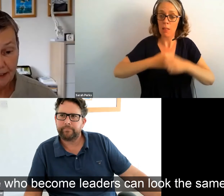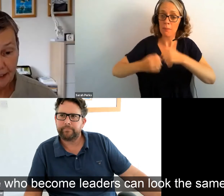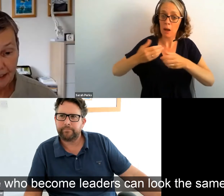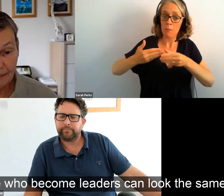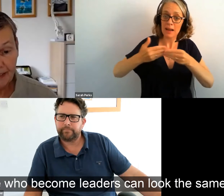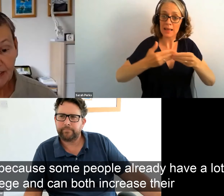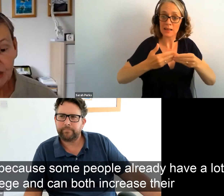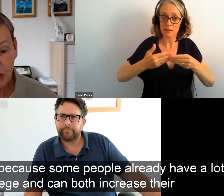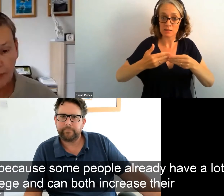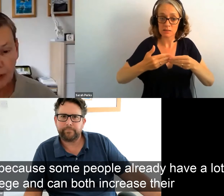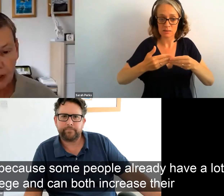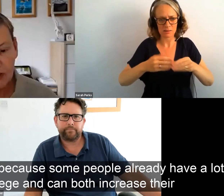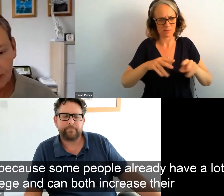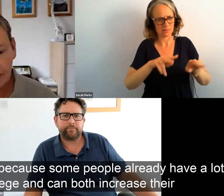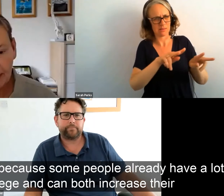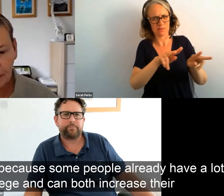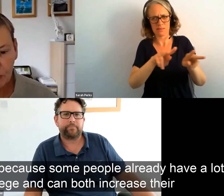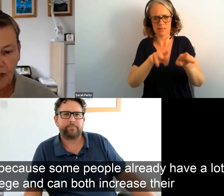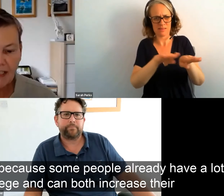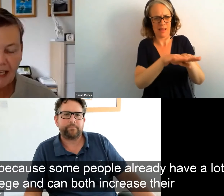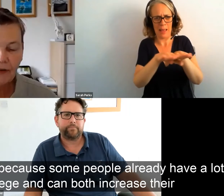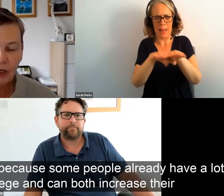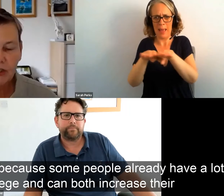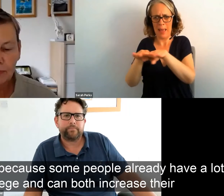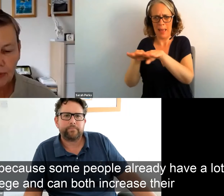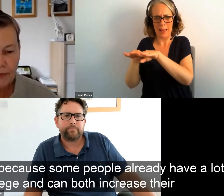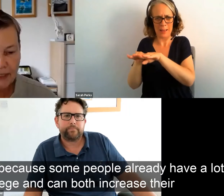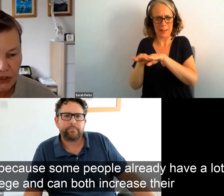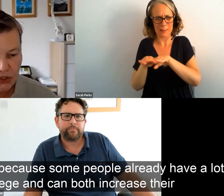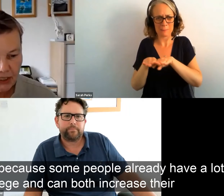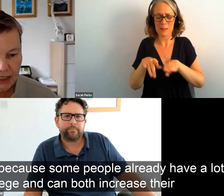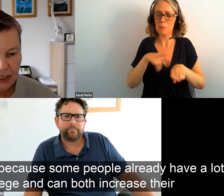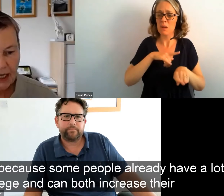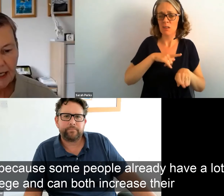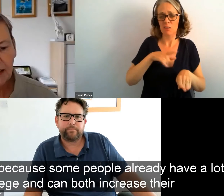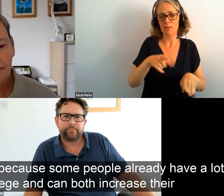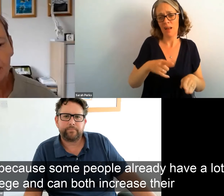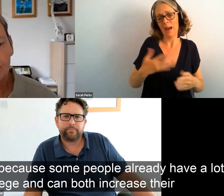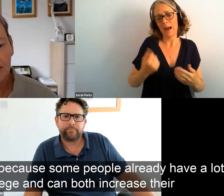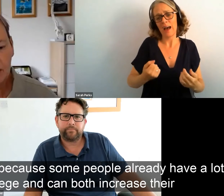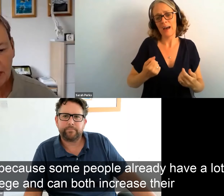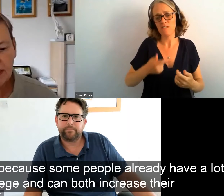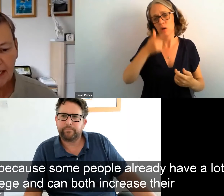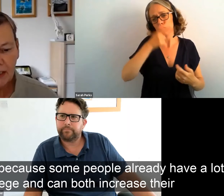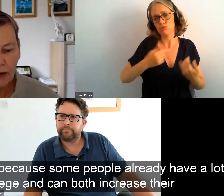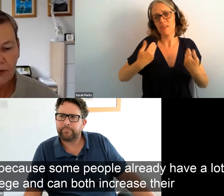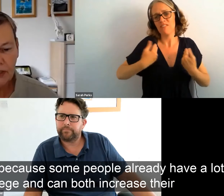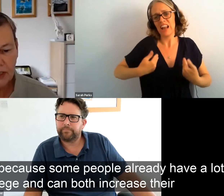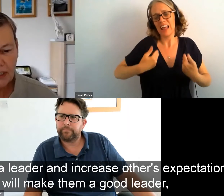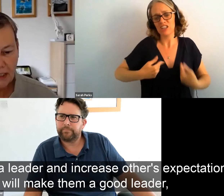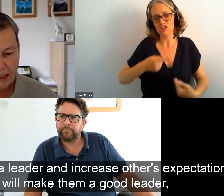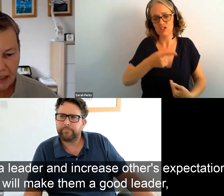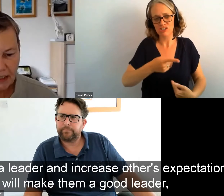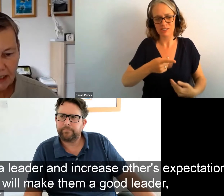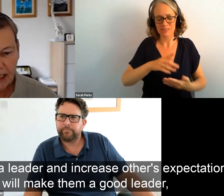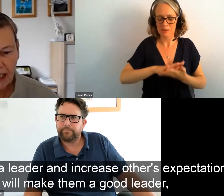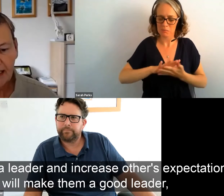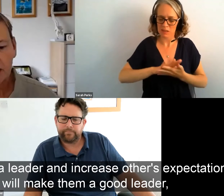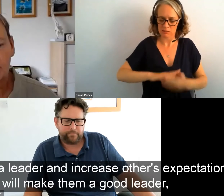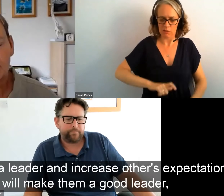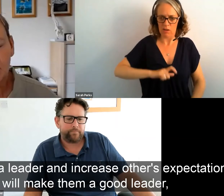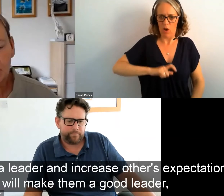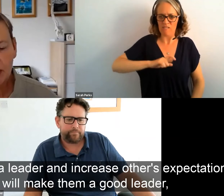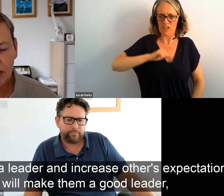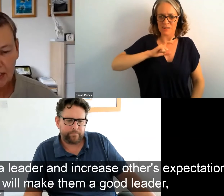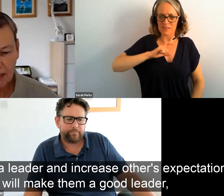same, but that is only because some people already have a lot of privilege and can both increase their confidence as a leader